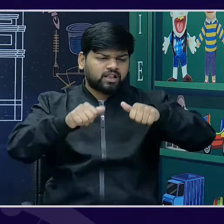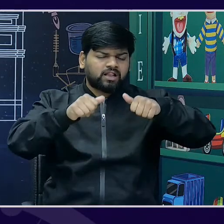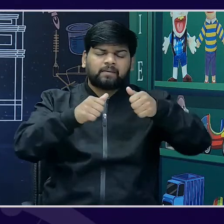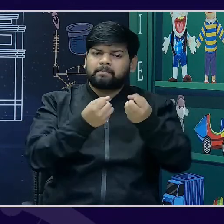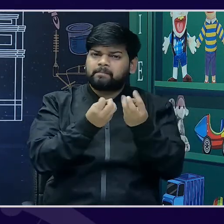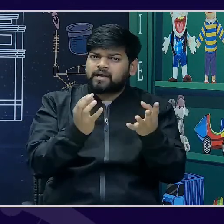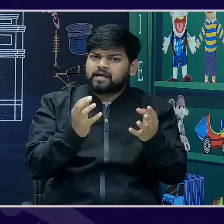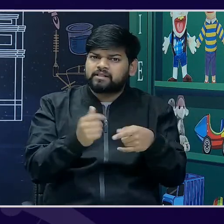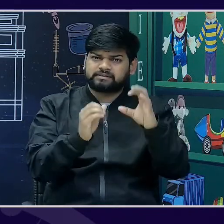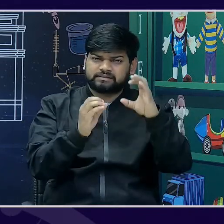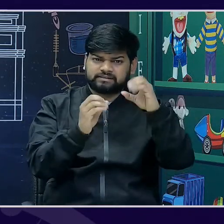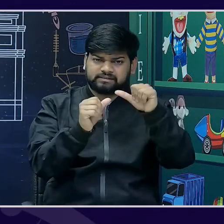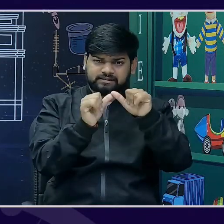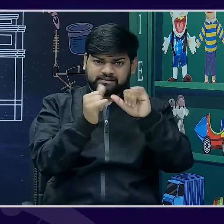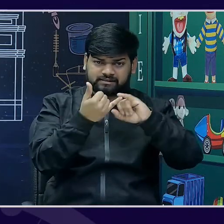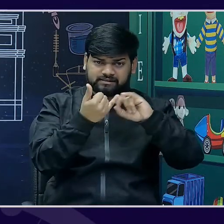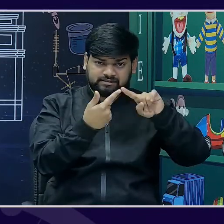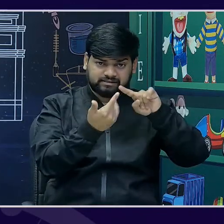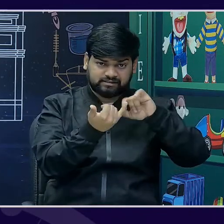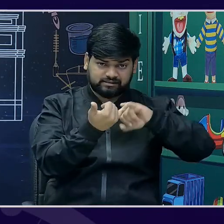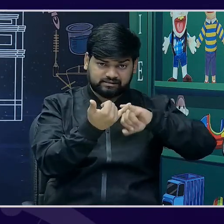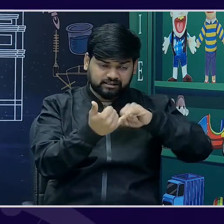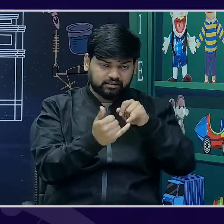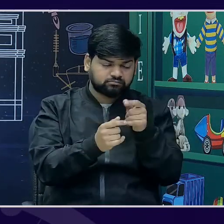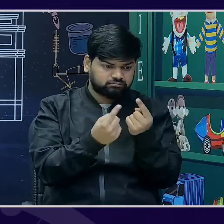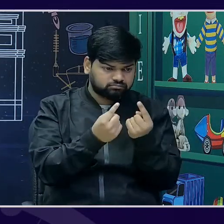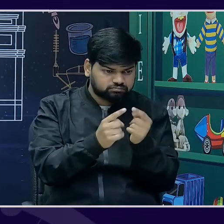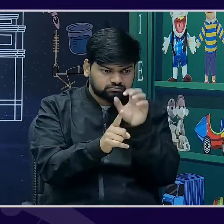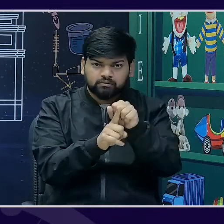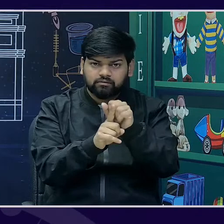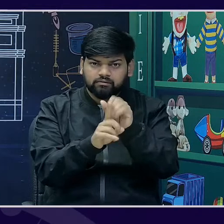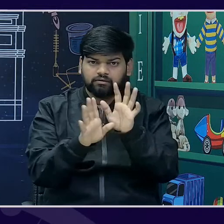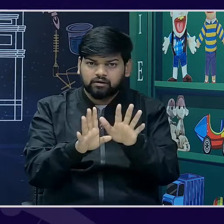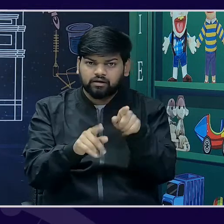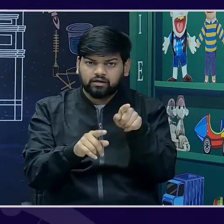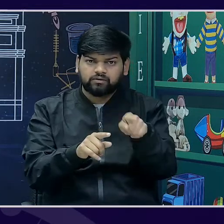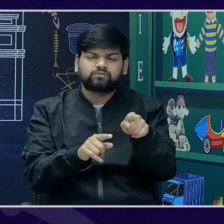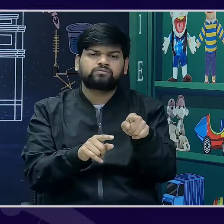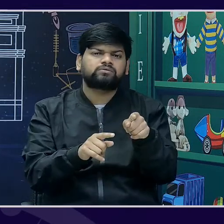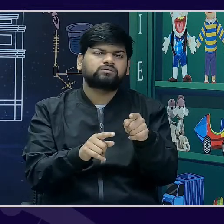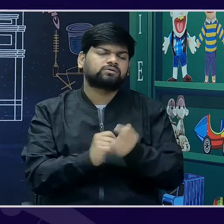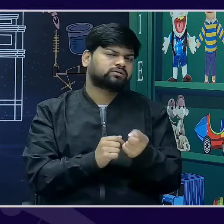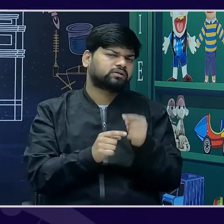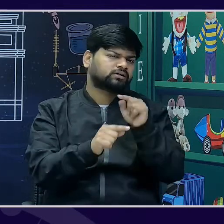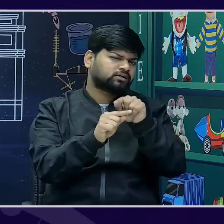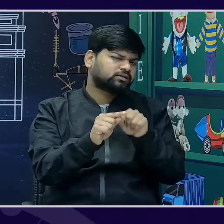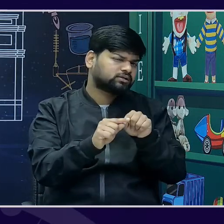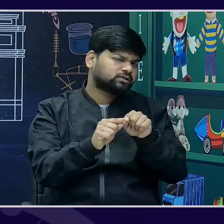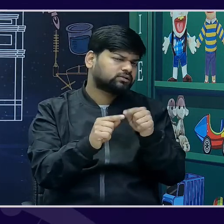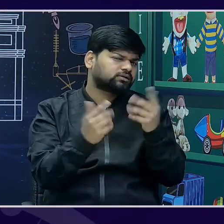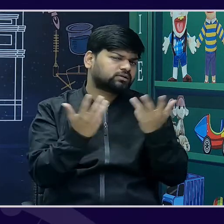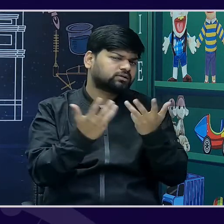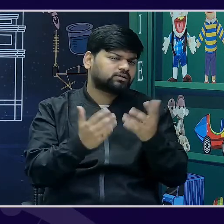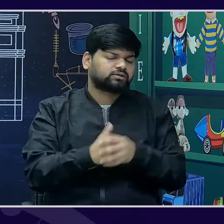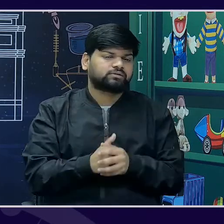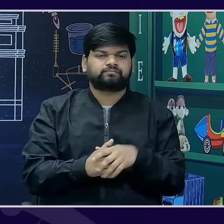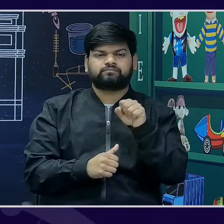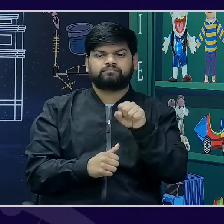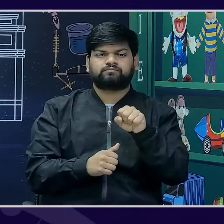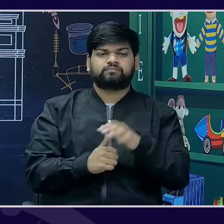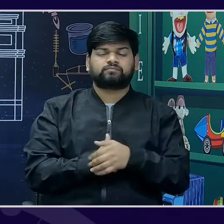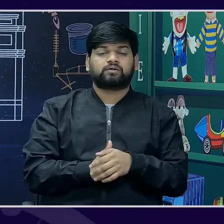Basically, the success rate would definitely depend upon the nature of the hearing loss, the kind of hearing loss, anatomical structure